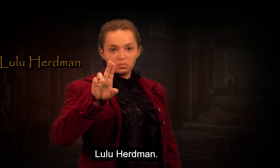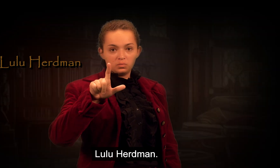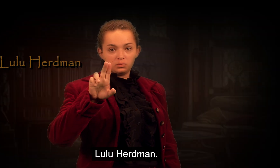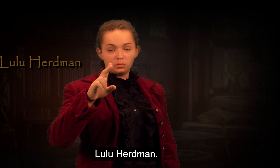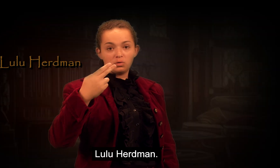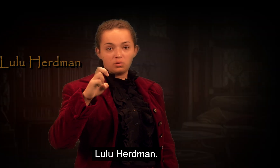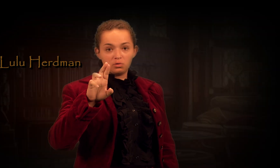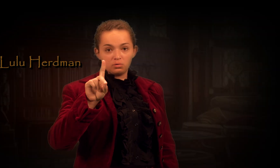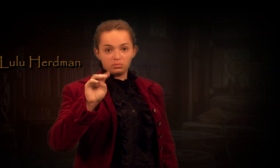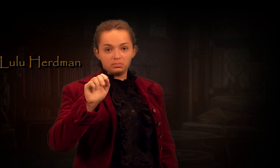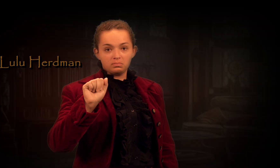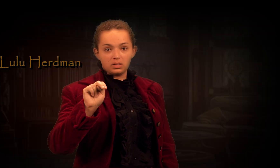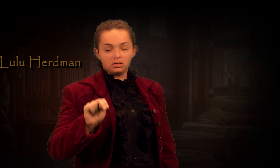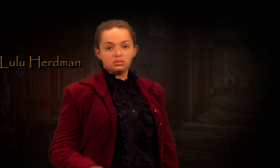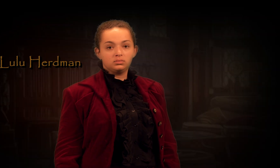Lulu Herdman.